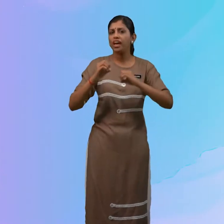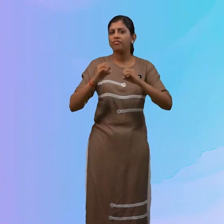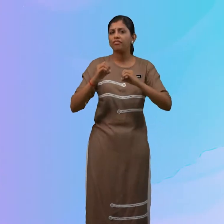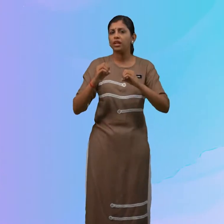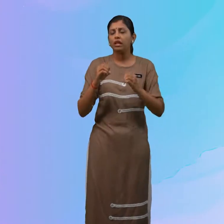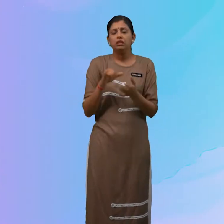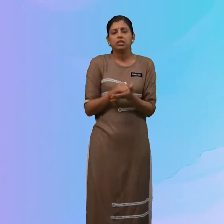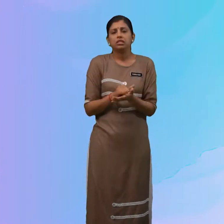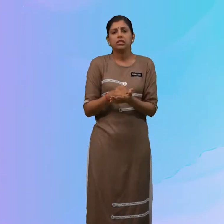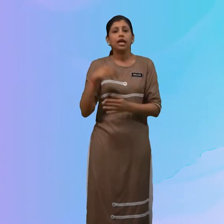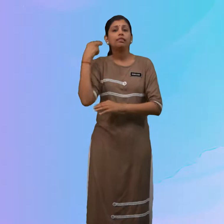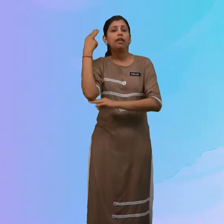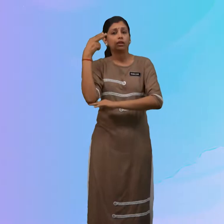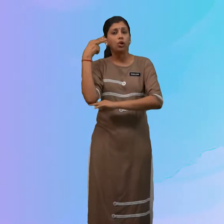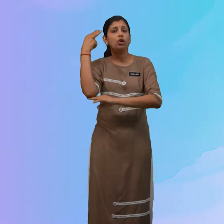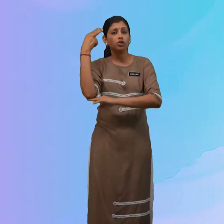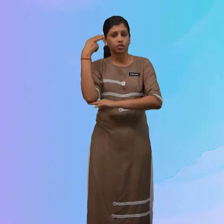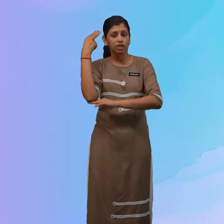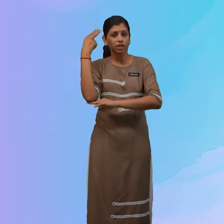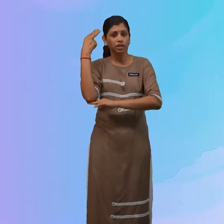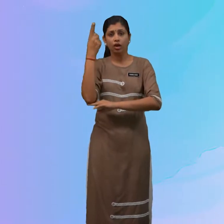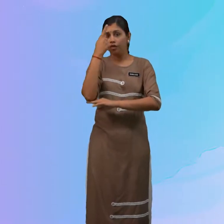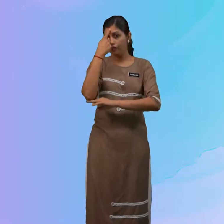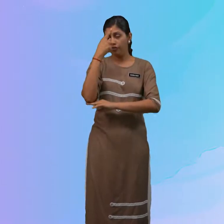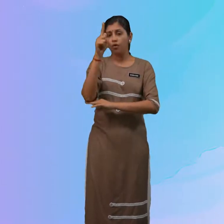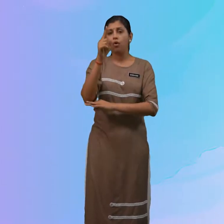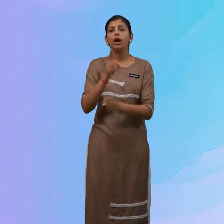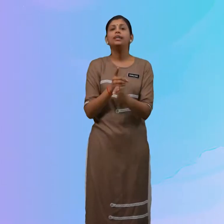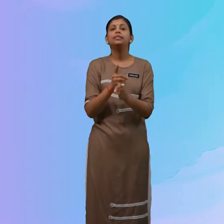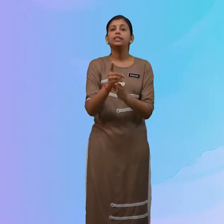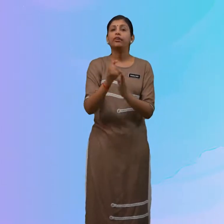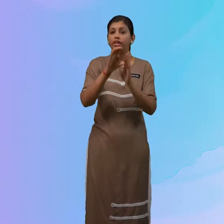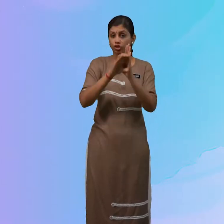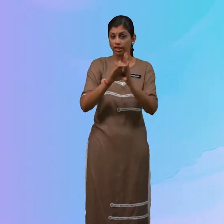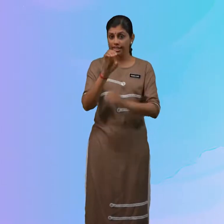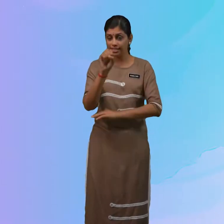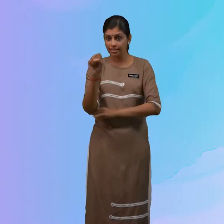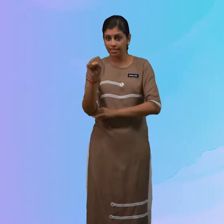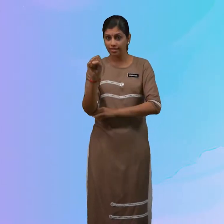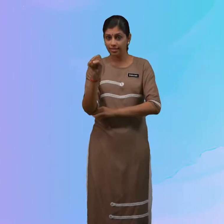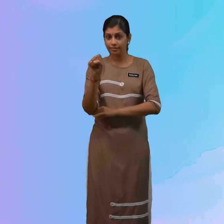have this technology for directions,